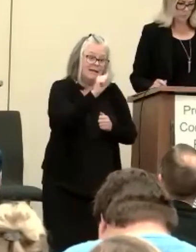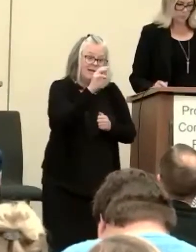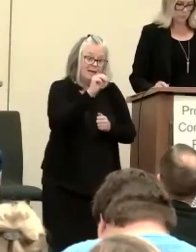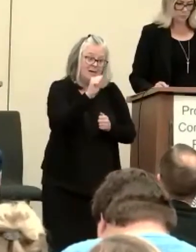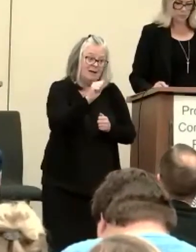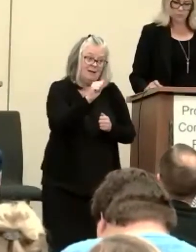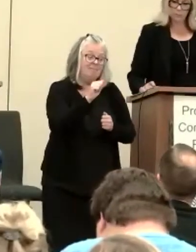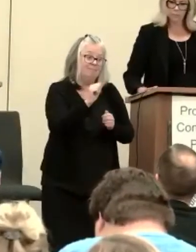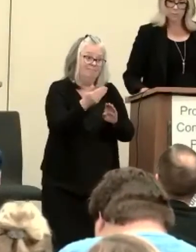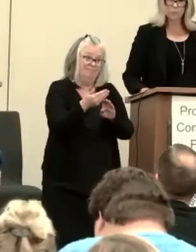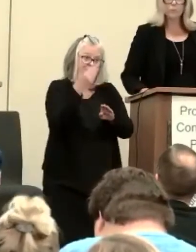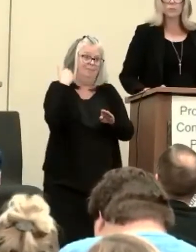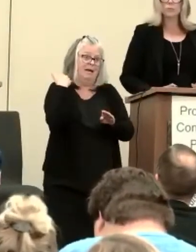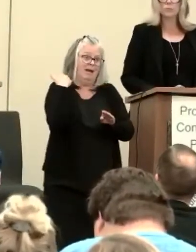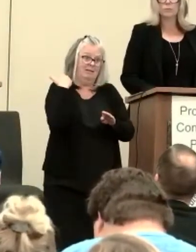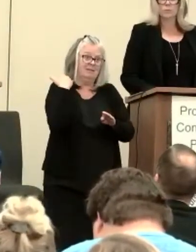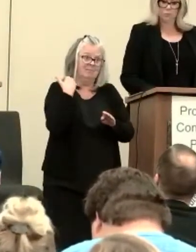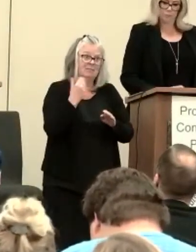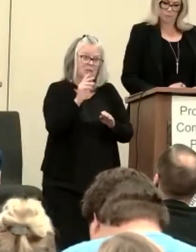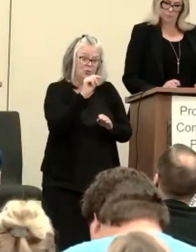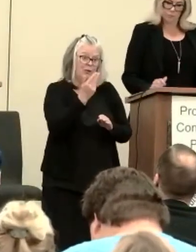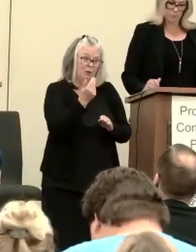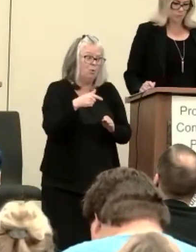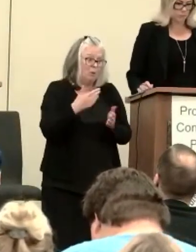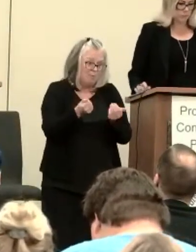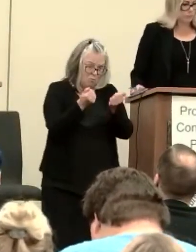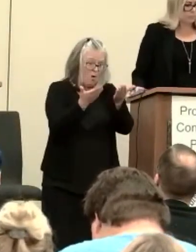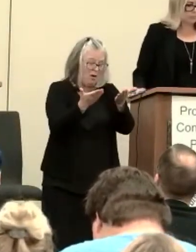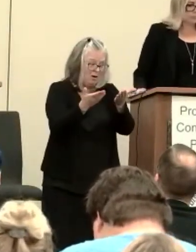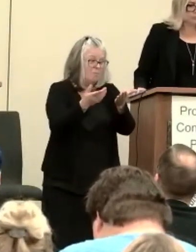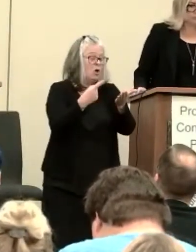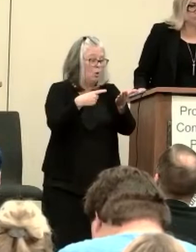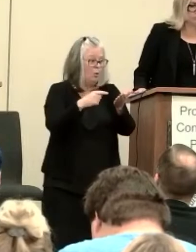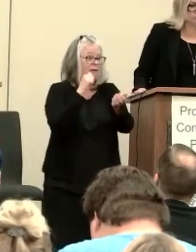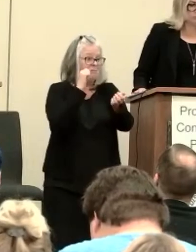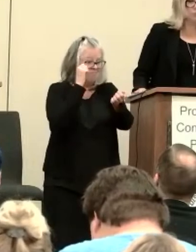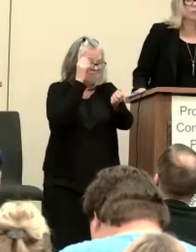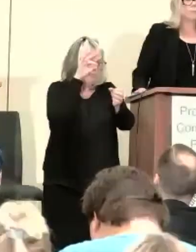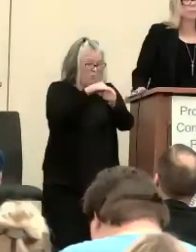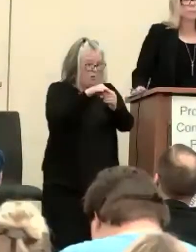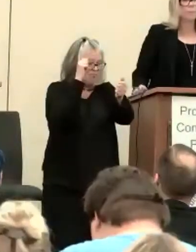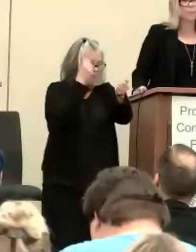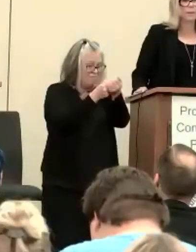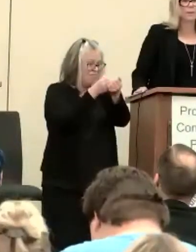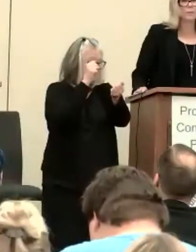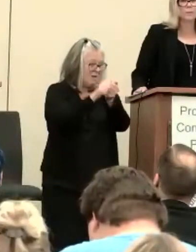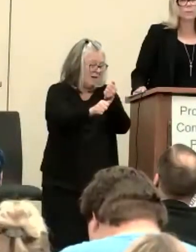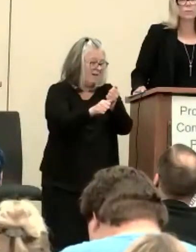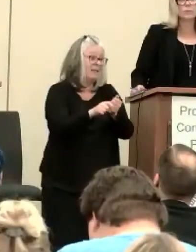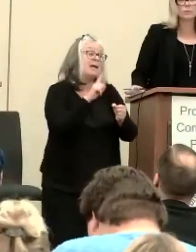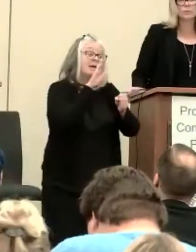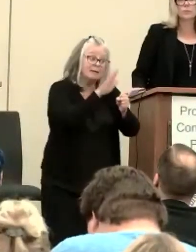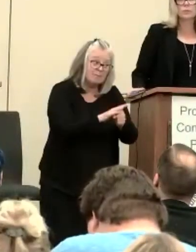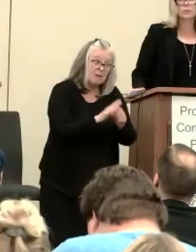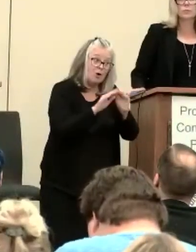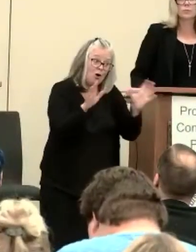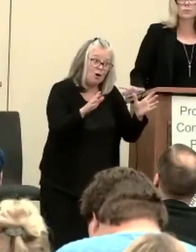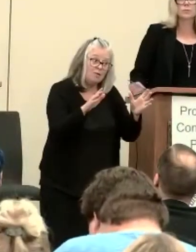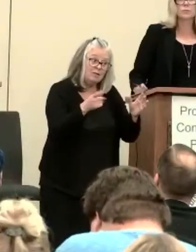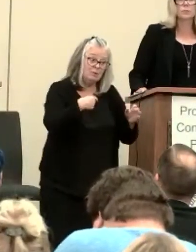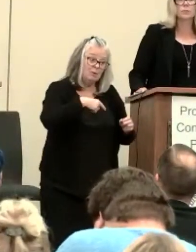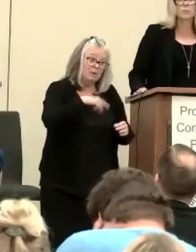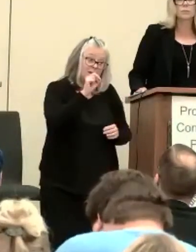Act back in 2013. It illustrates the commitment of the NDP